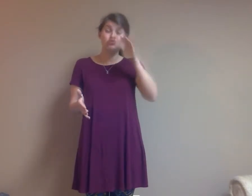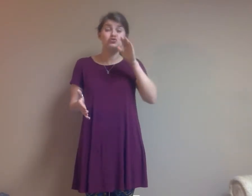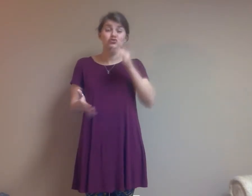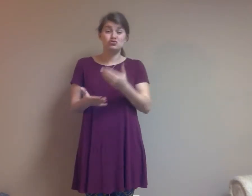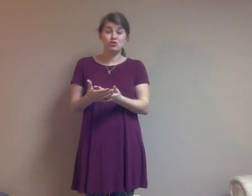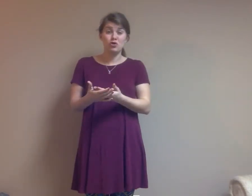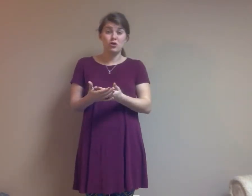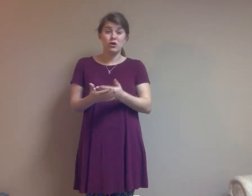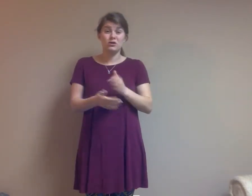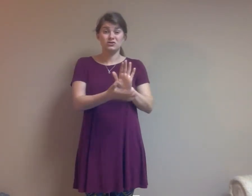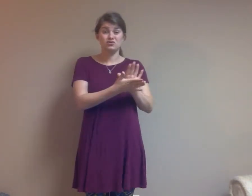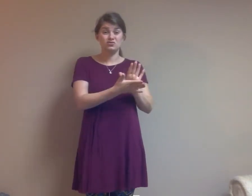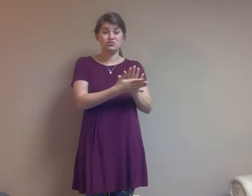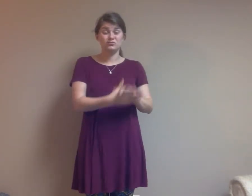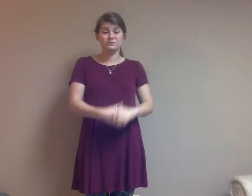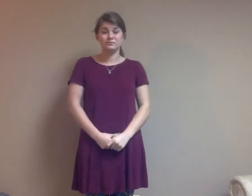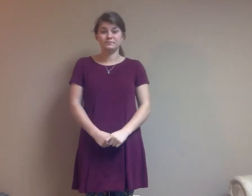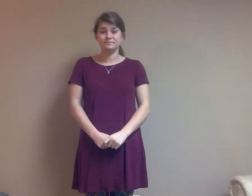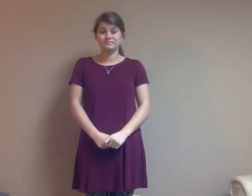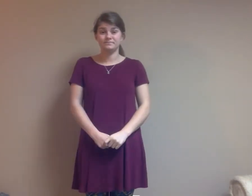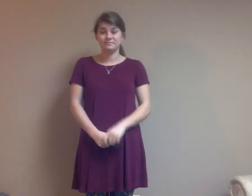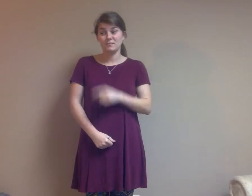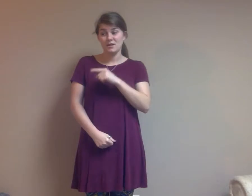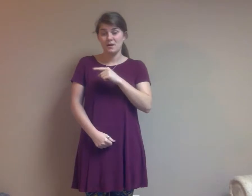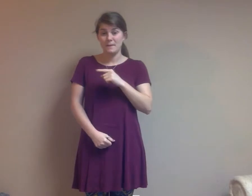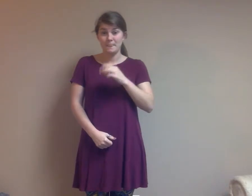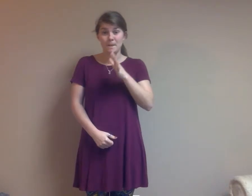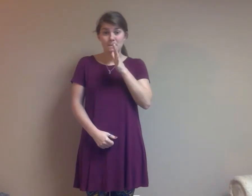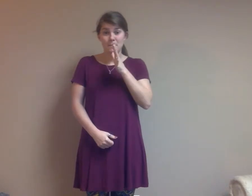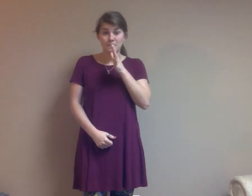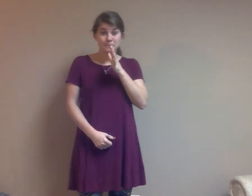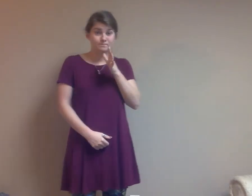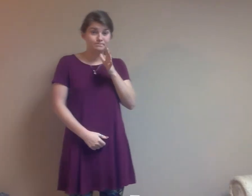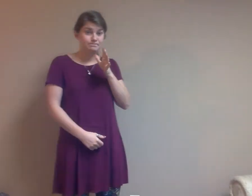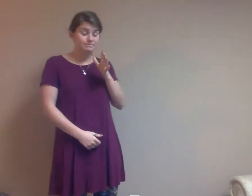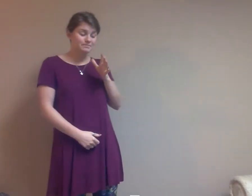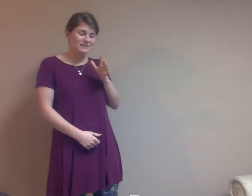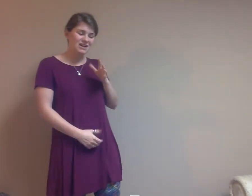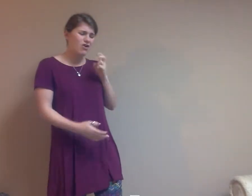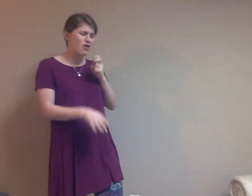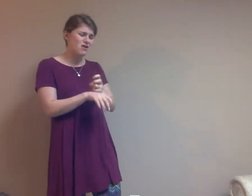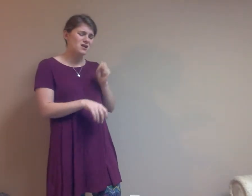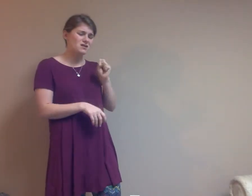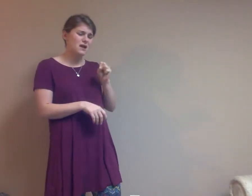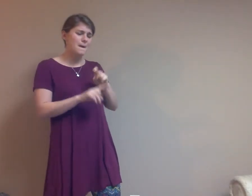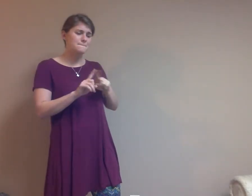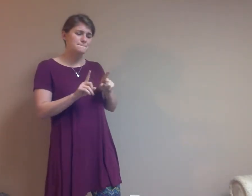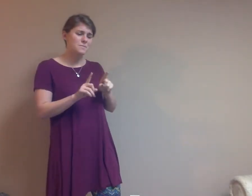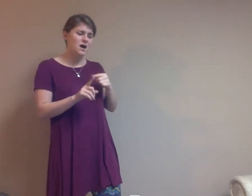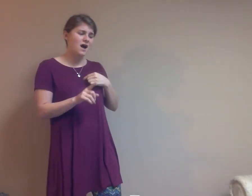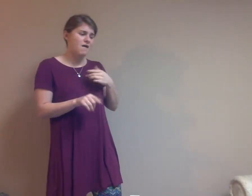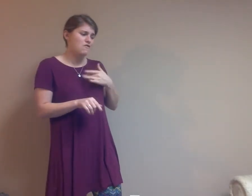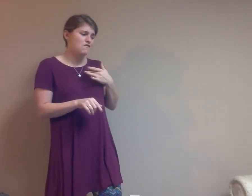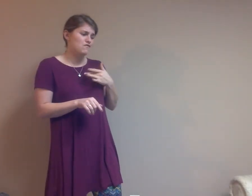I feel that it's a sacrifice I'm making, and I'm hoping that